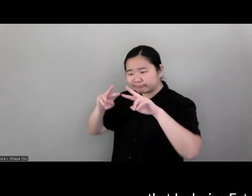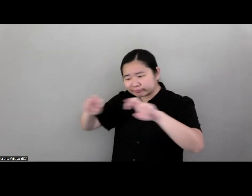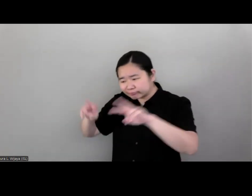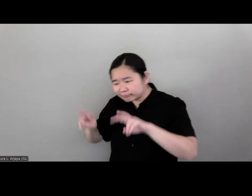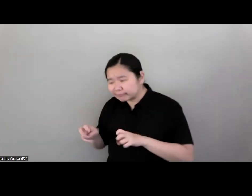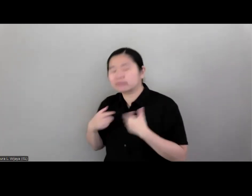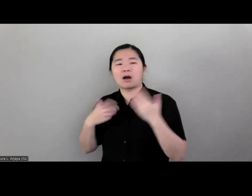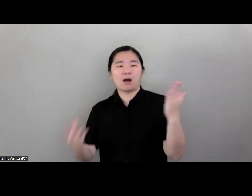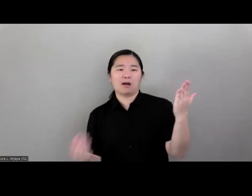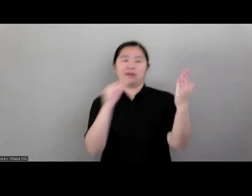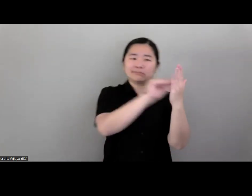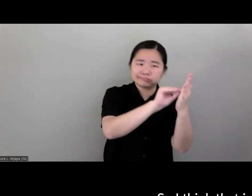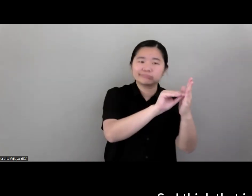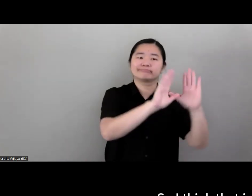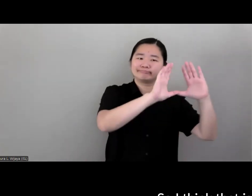delivered.